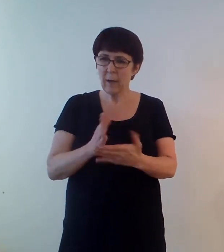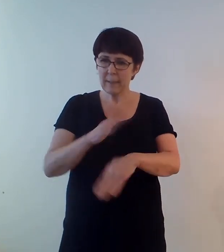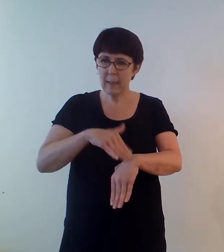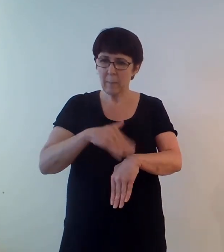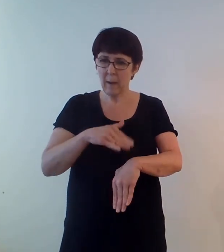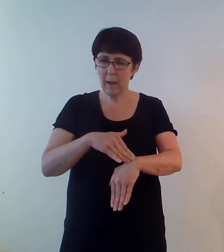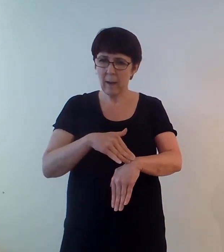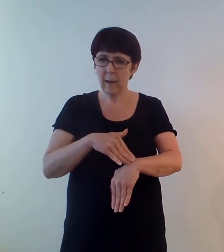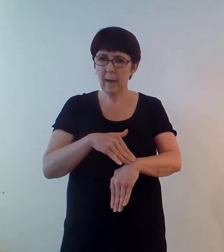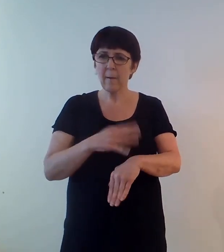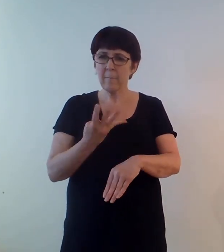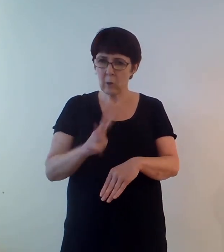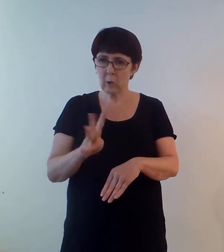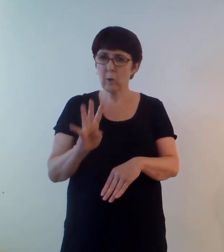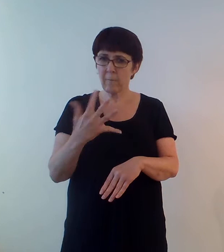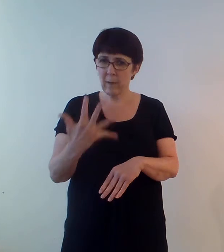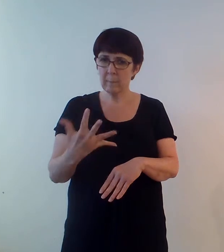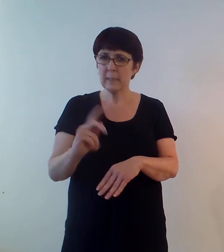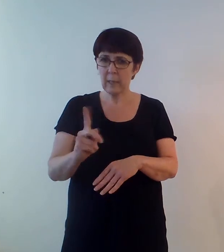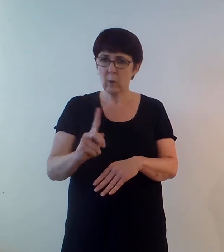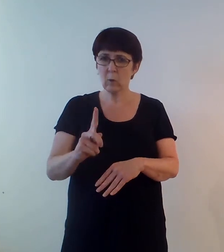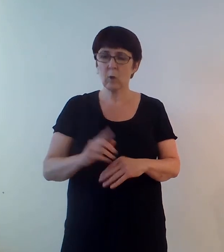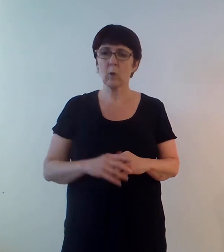45 seconds. 10 left.